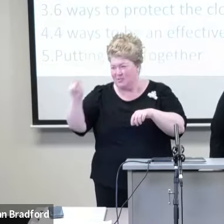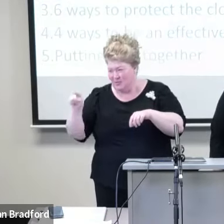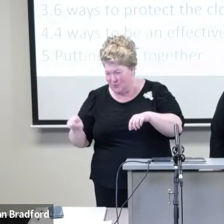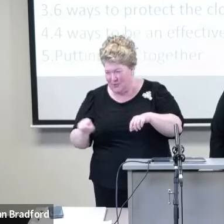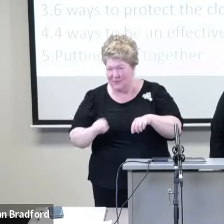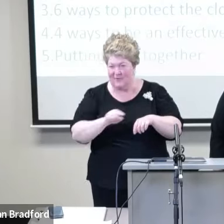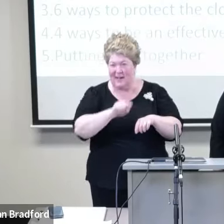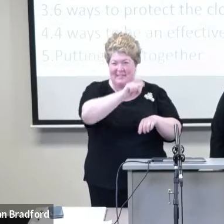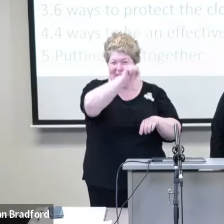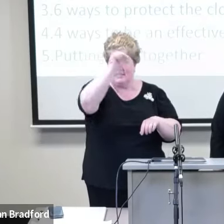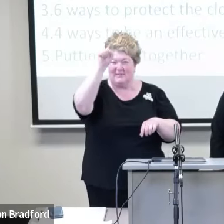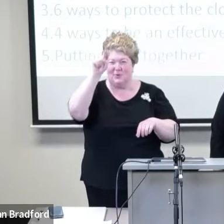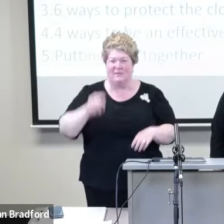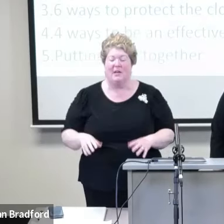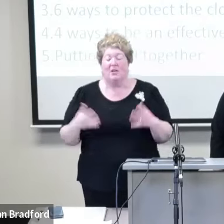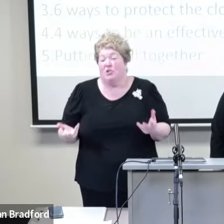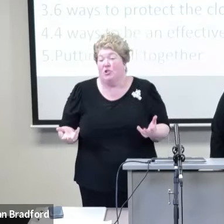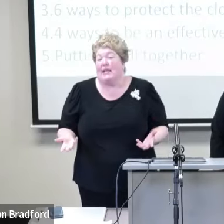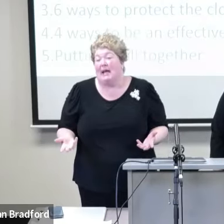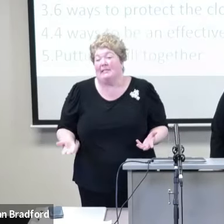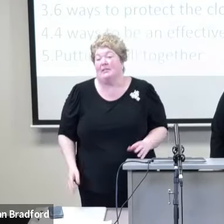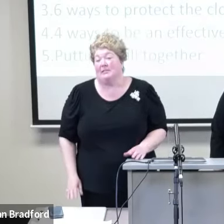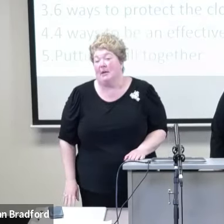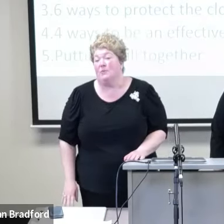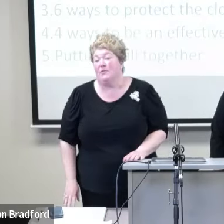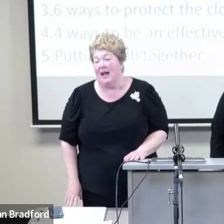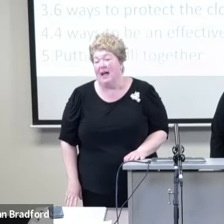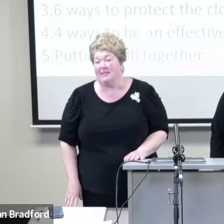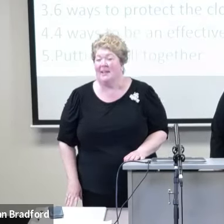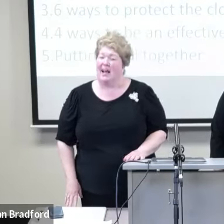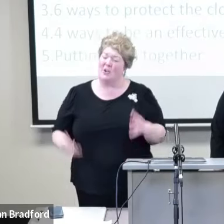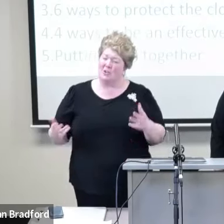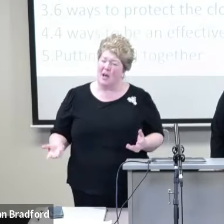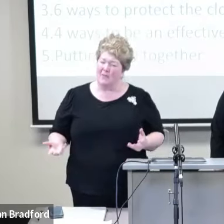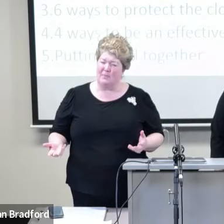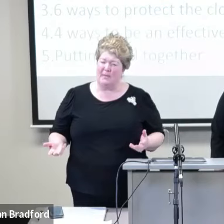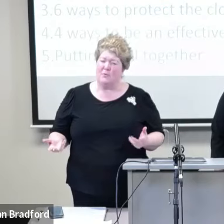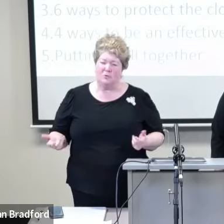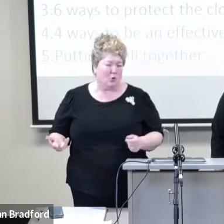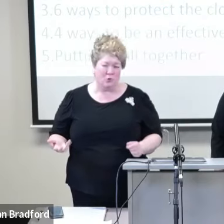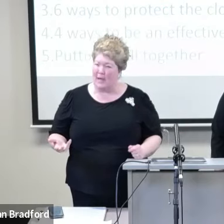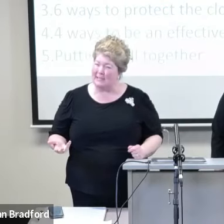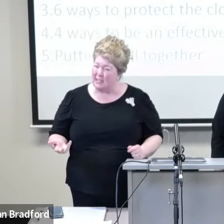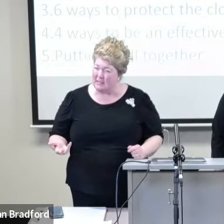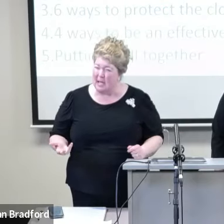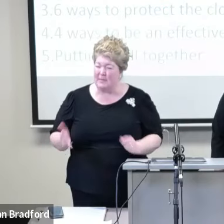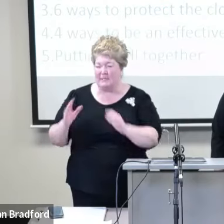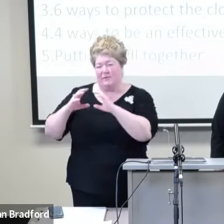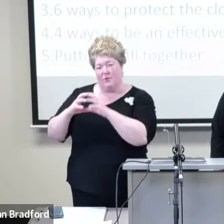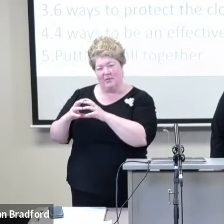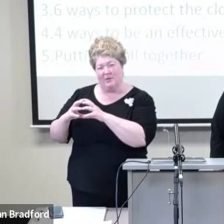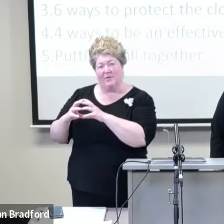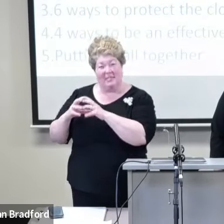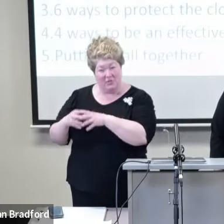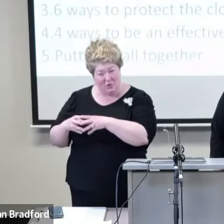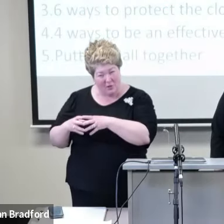1 2 3 4 5 6 8 9 10 11 12 learning how to tell time with that i know a lot of young people don't know how to tell time because they